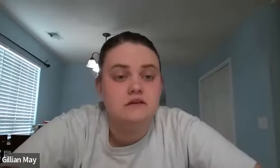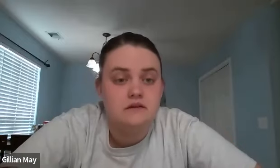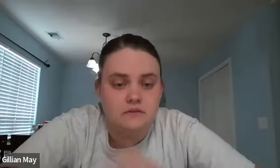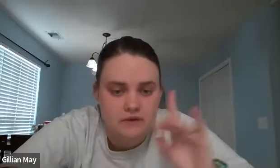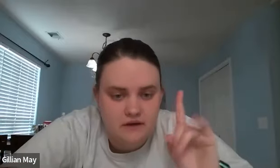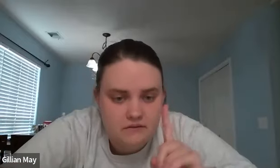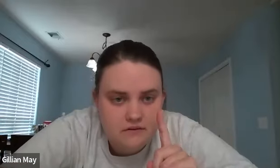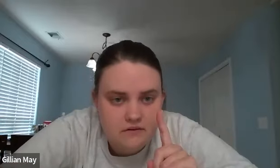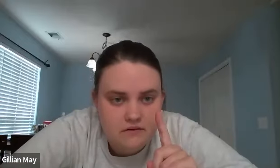Here.